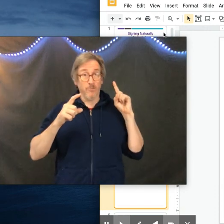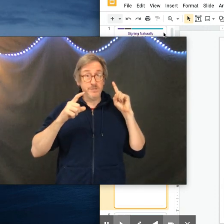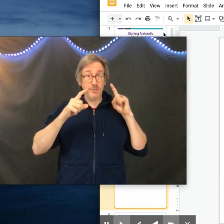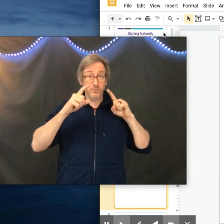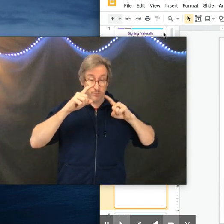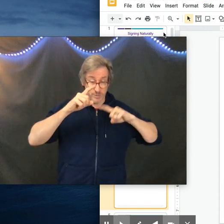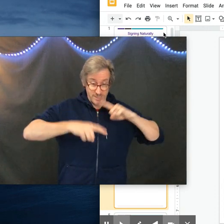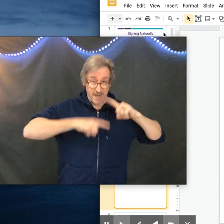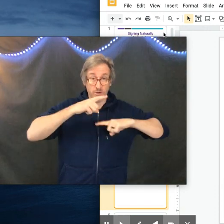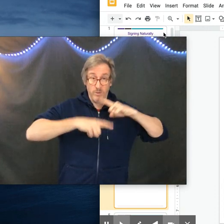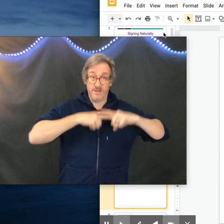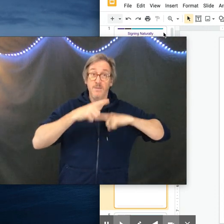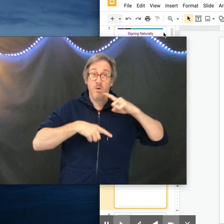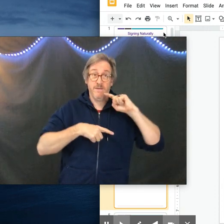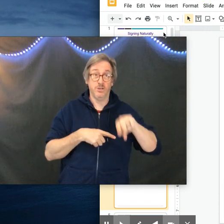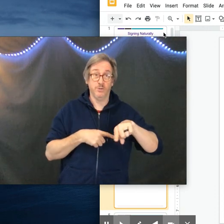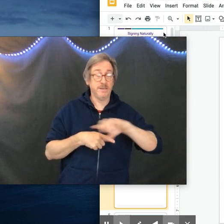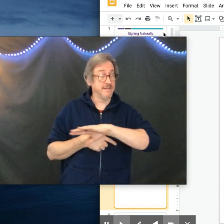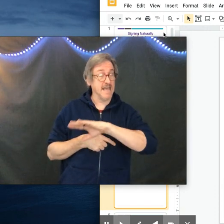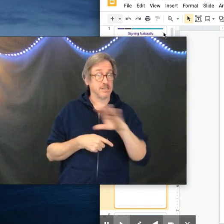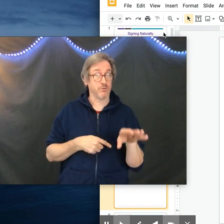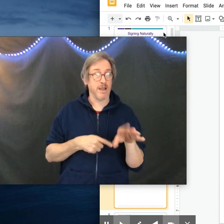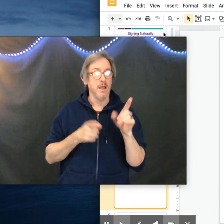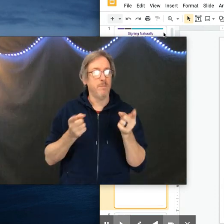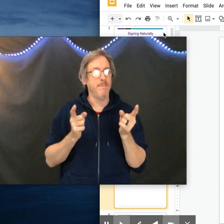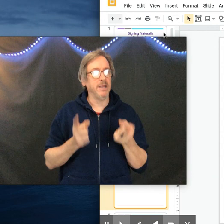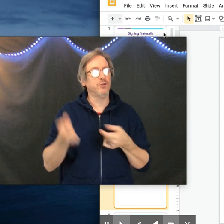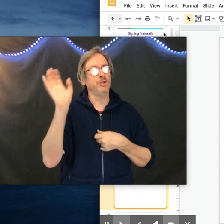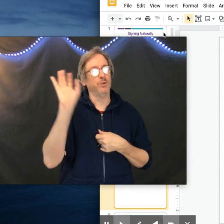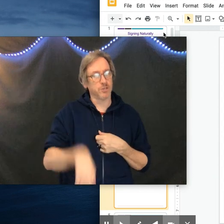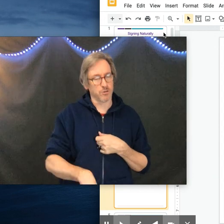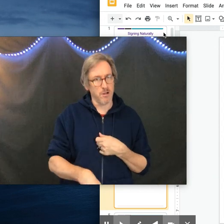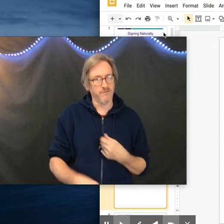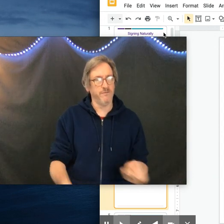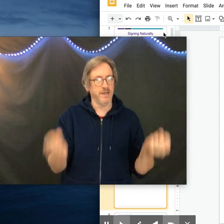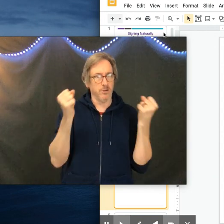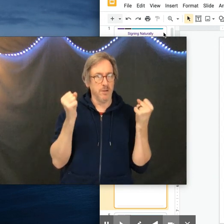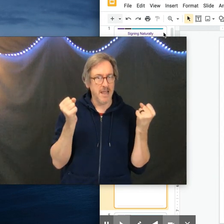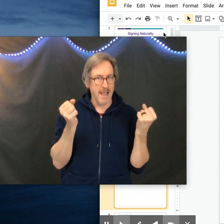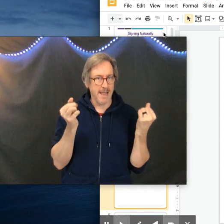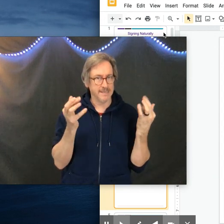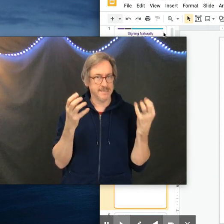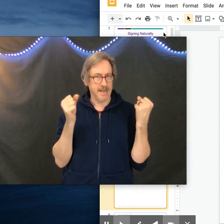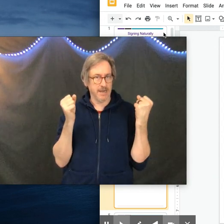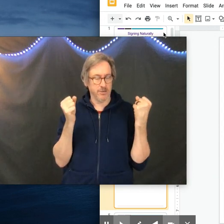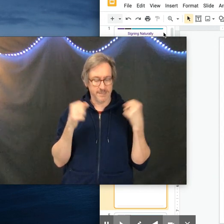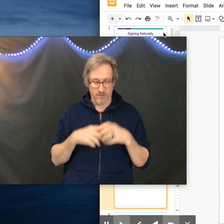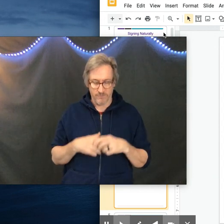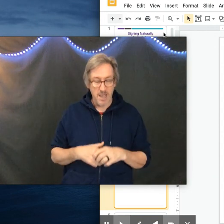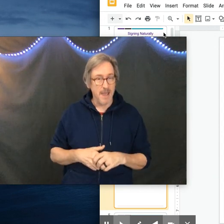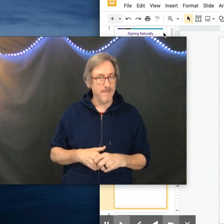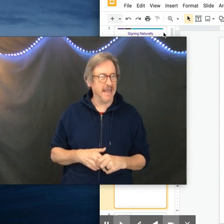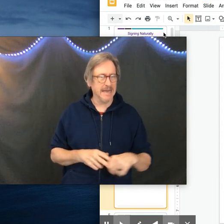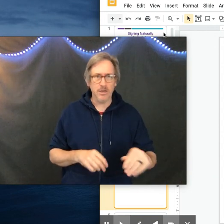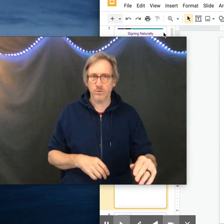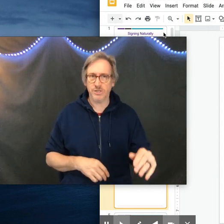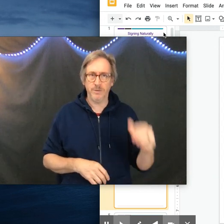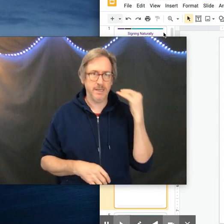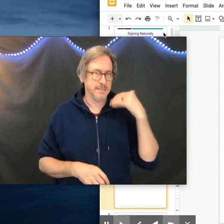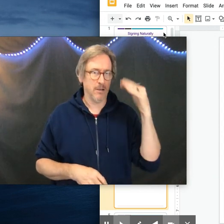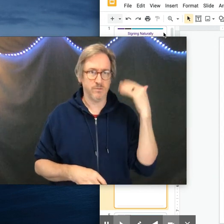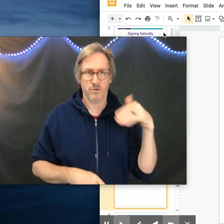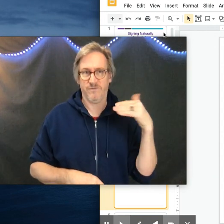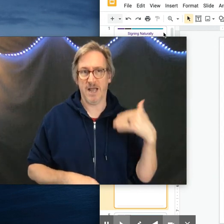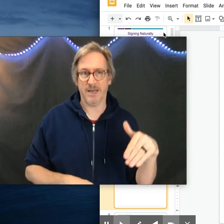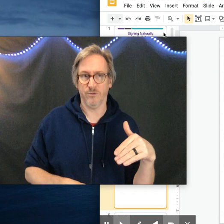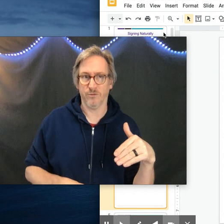it helps you to sign with them while they do it, that's great. But make sure you can turn off the video and sign it yourself. And make any notes you need